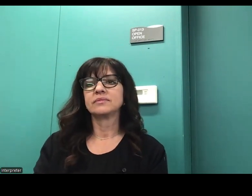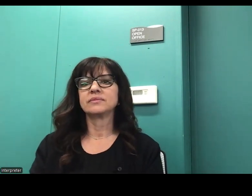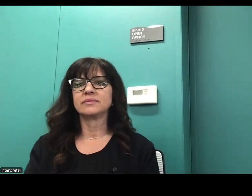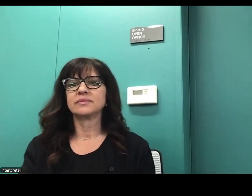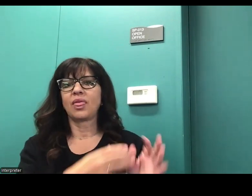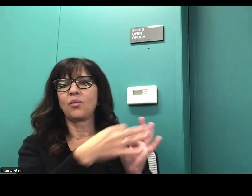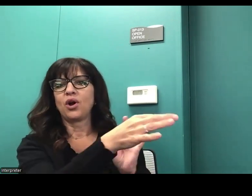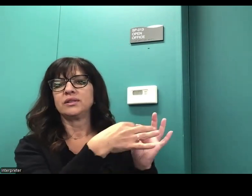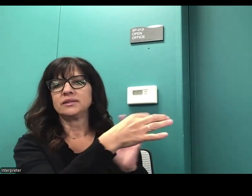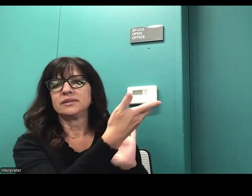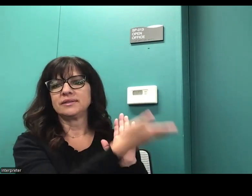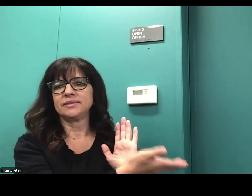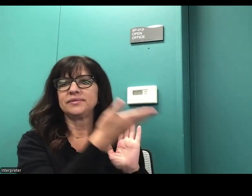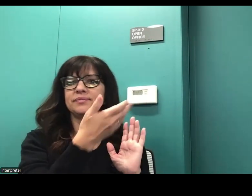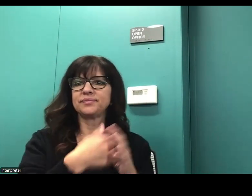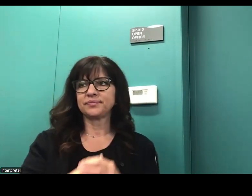Yeah, she would